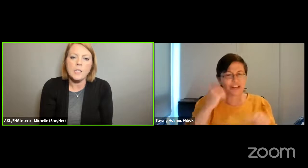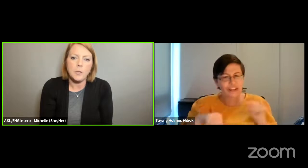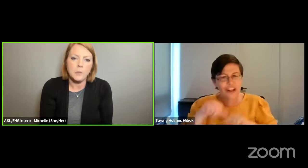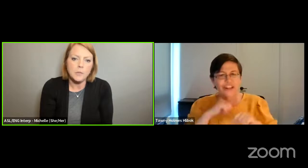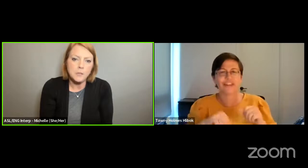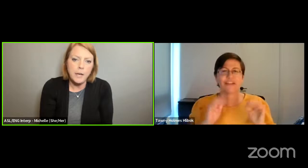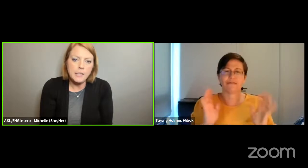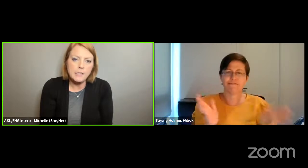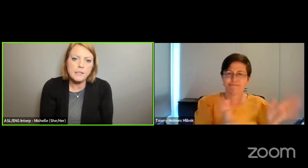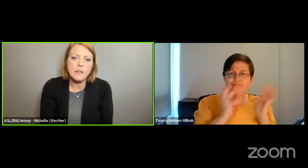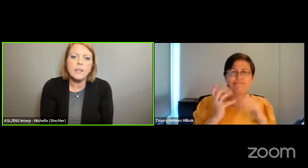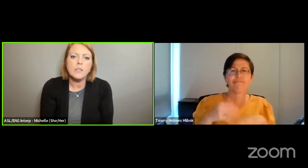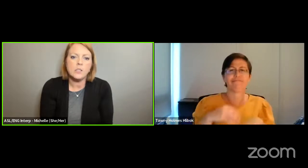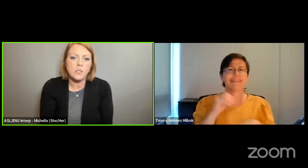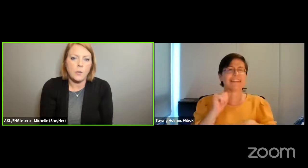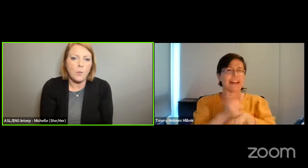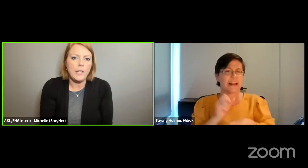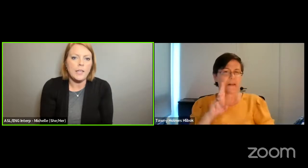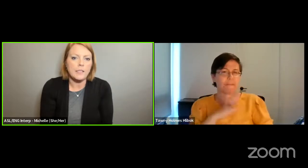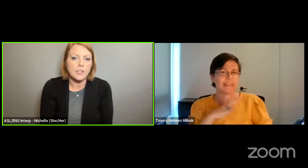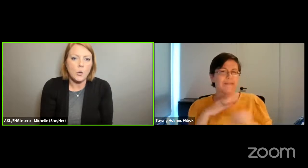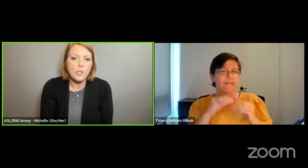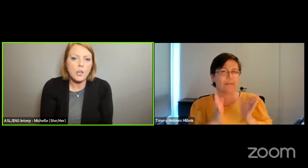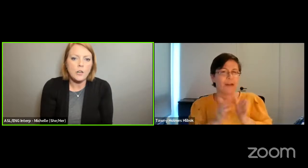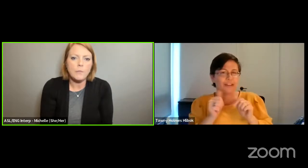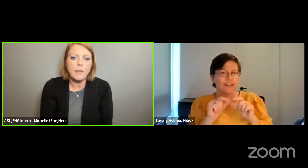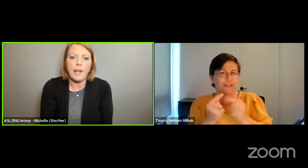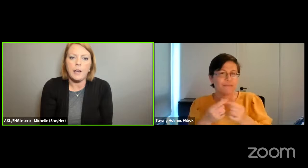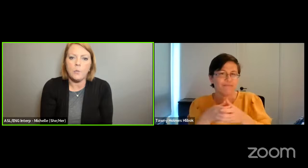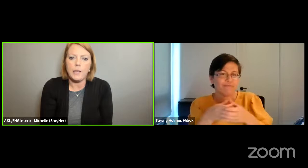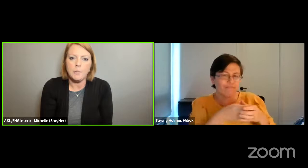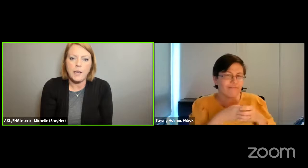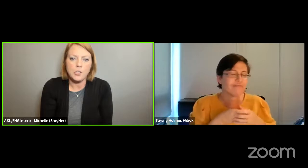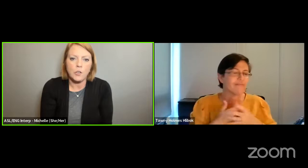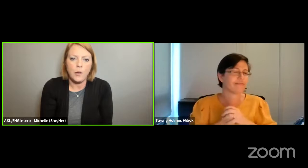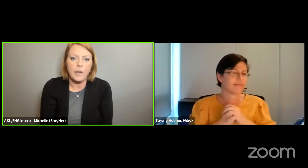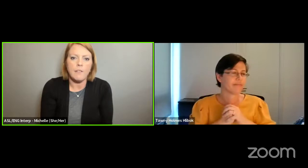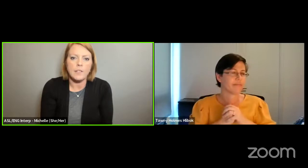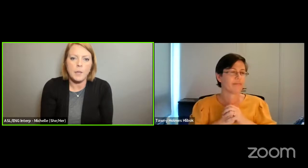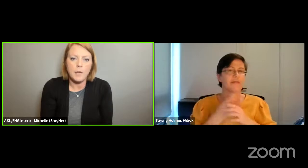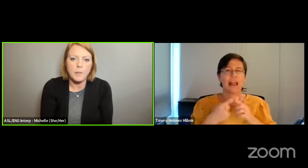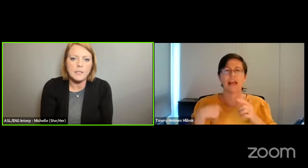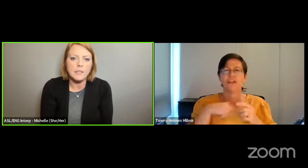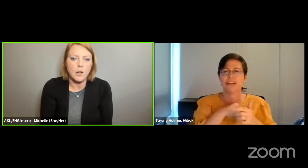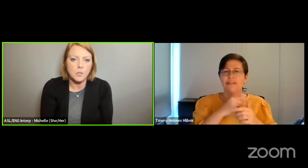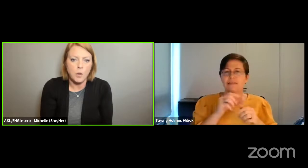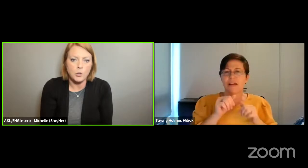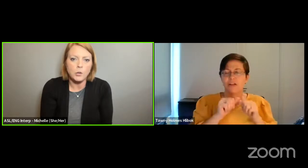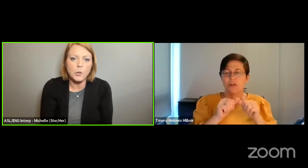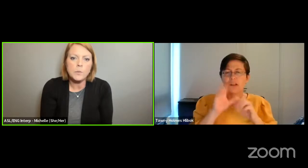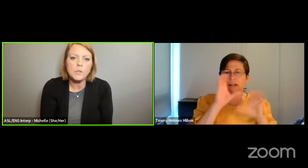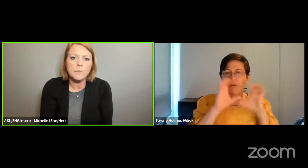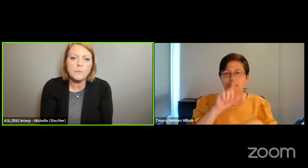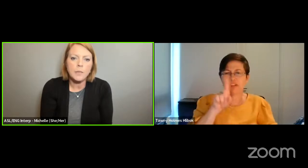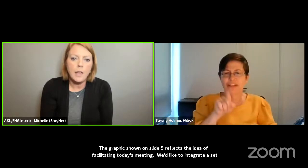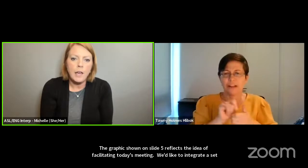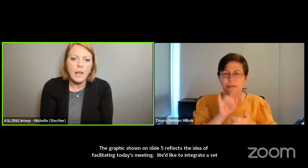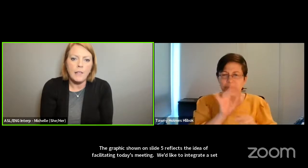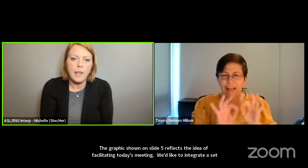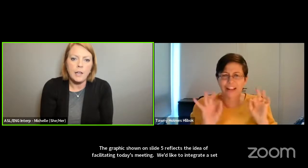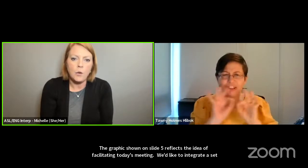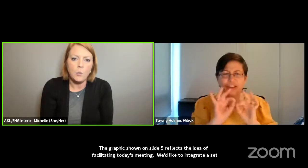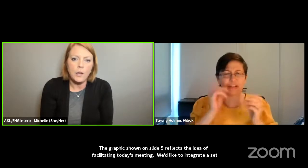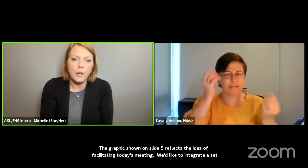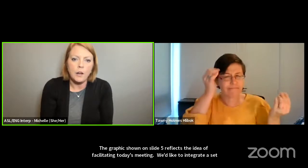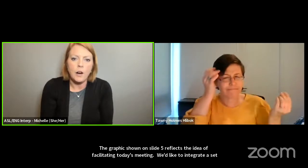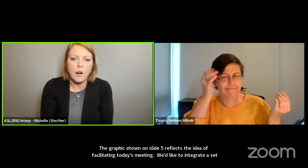create a hospitable space so that we can get to know each other and we can make sure that we have the subcommittees in our smaller groups.